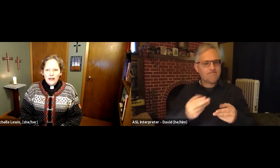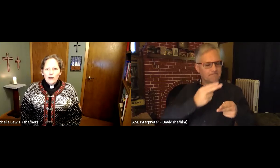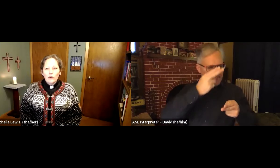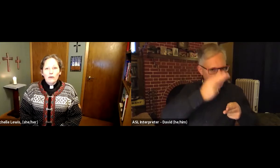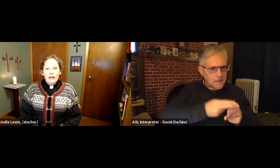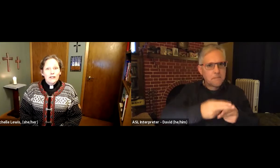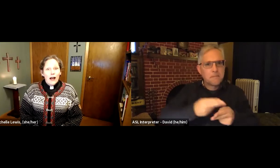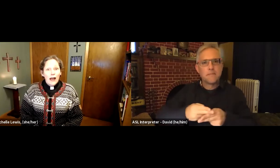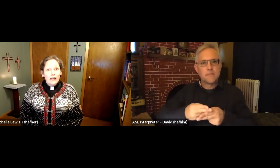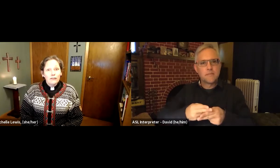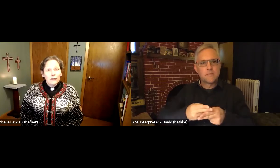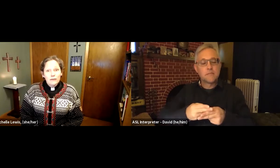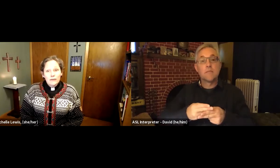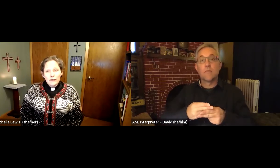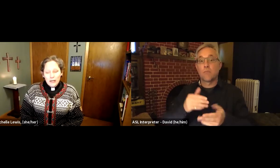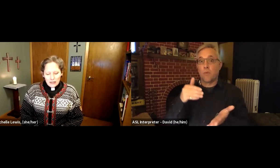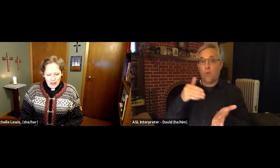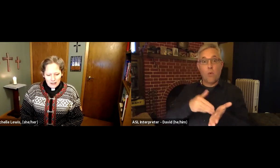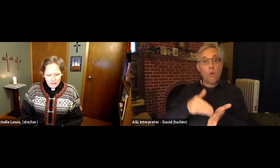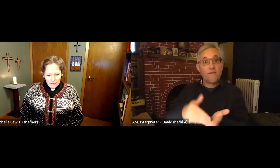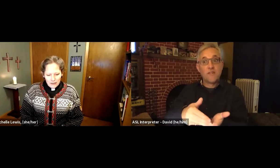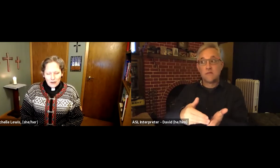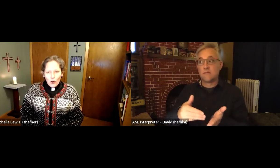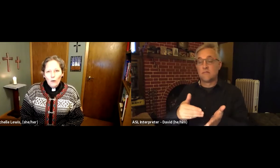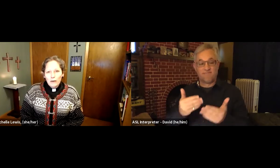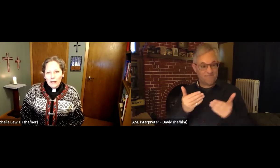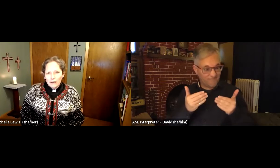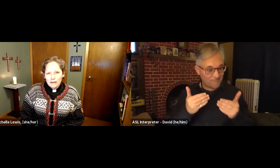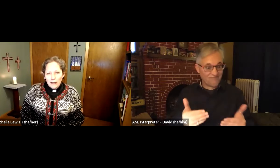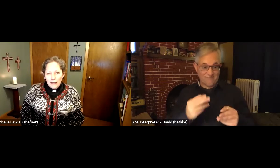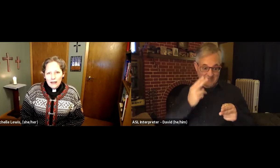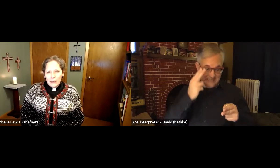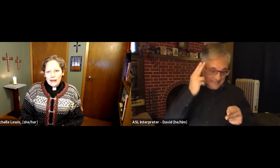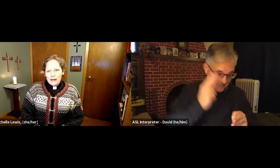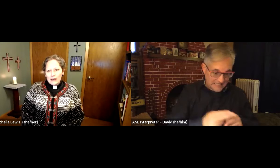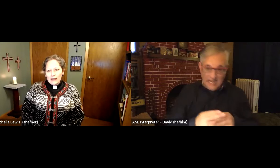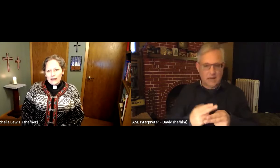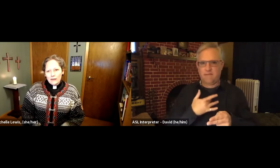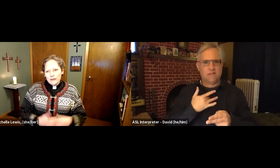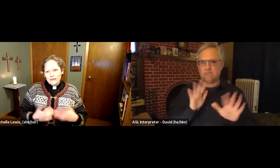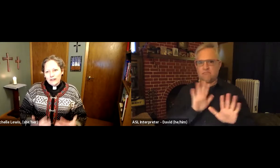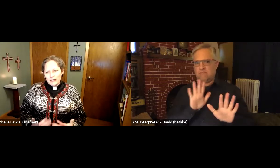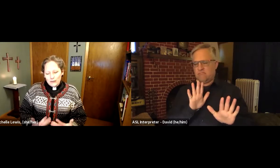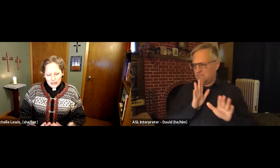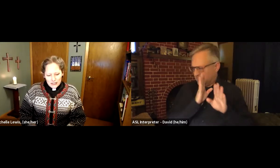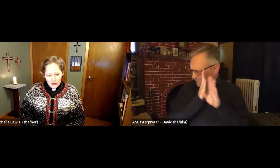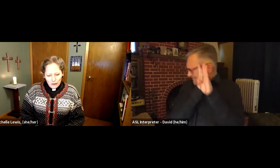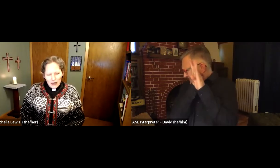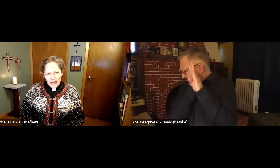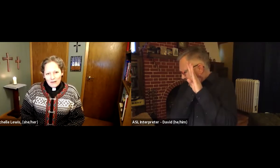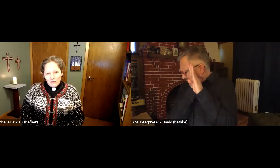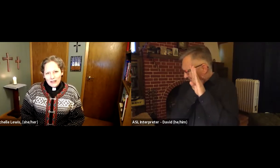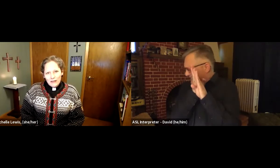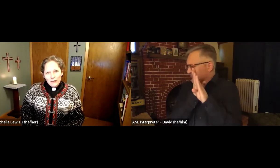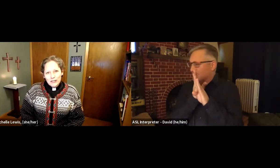Often we want to hide from doing that, hoping that those feelings will just go